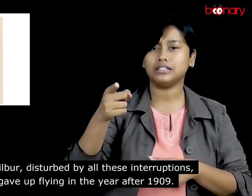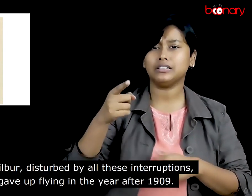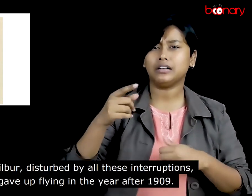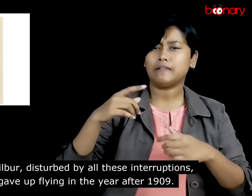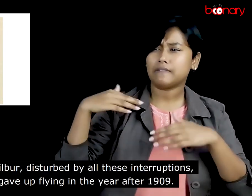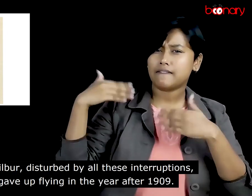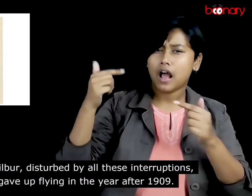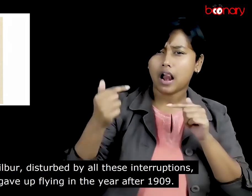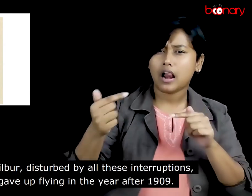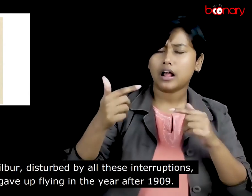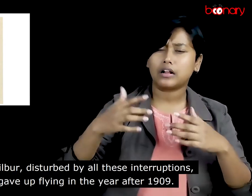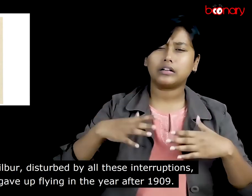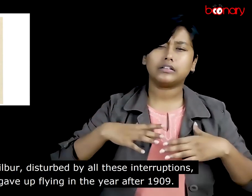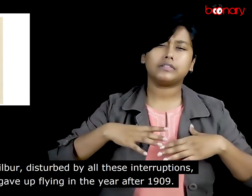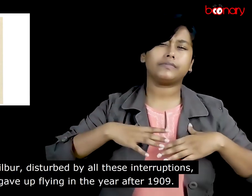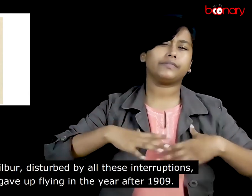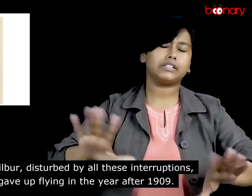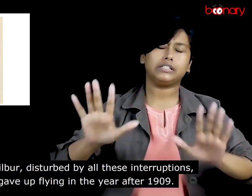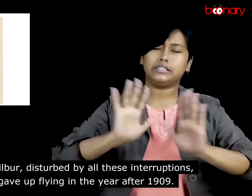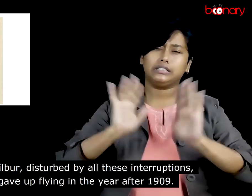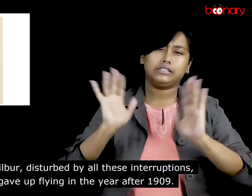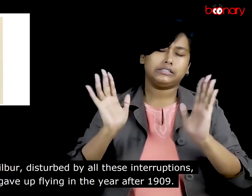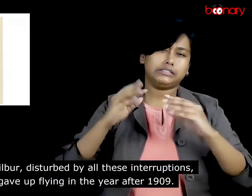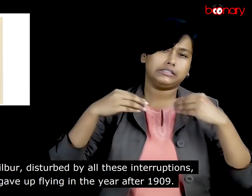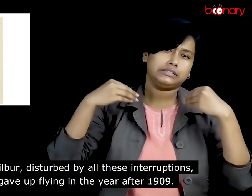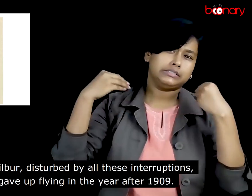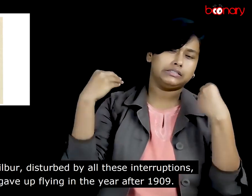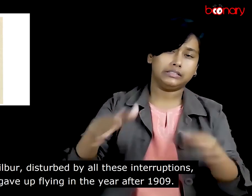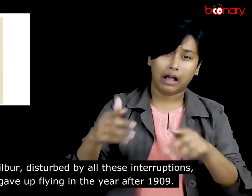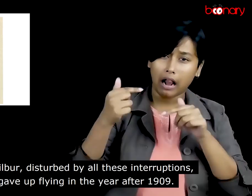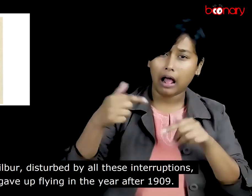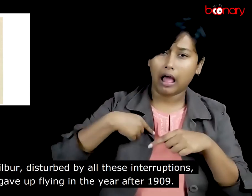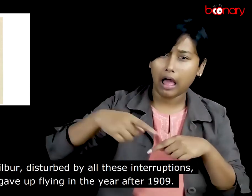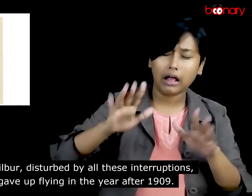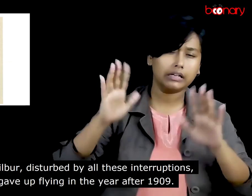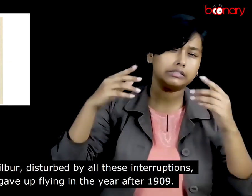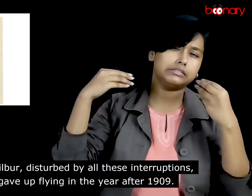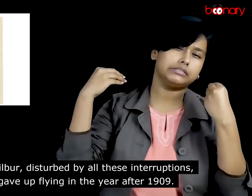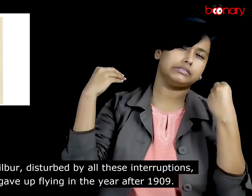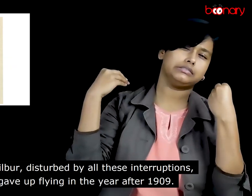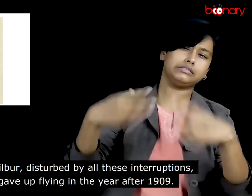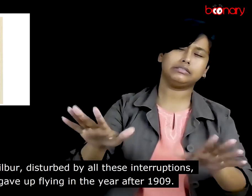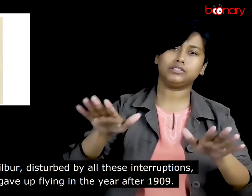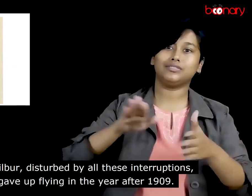Wilbur, disturbed by all these interruptions, just gave up flying